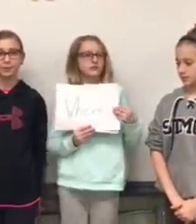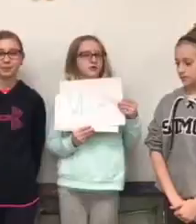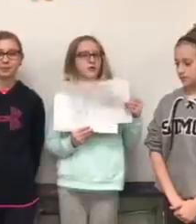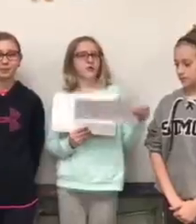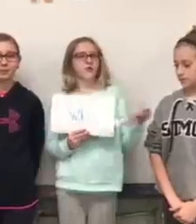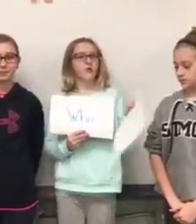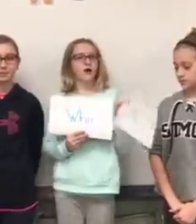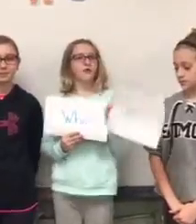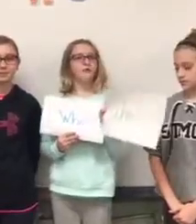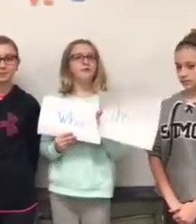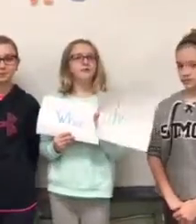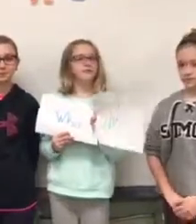When?